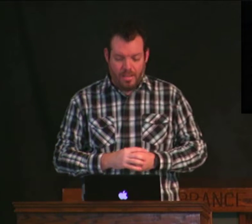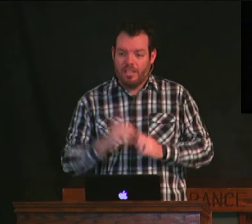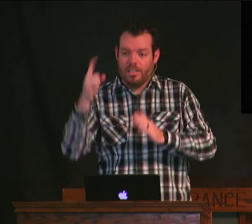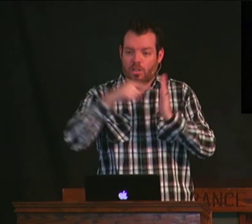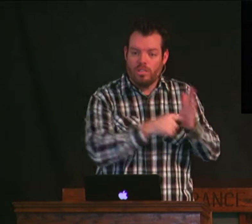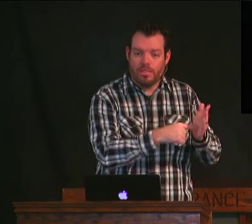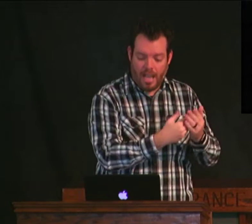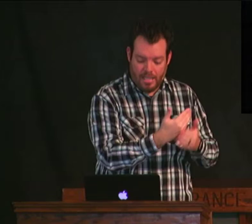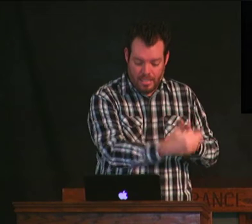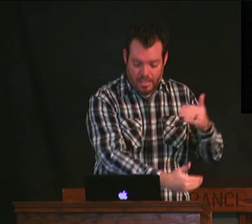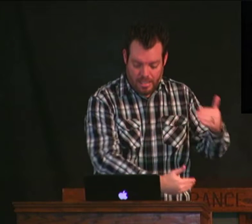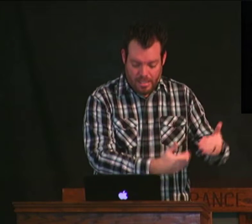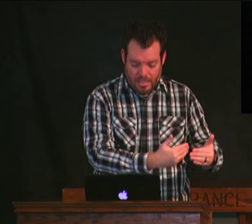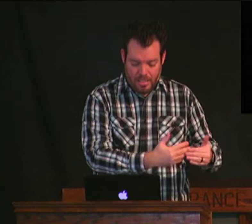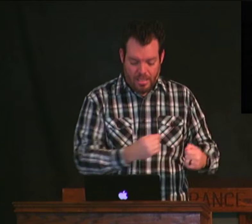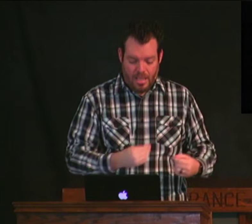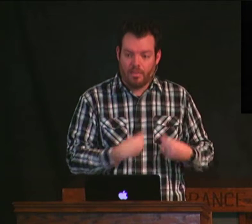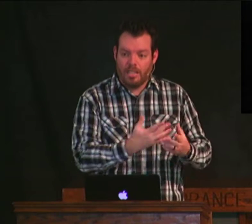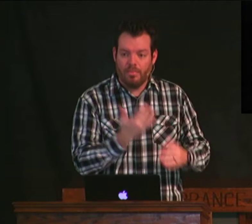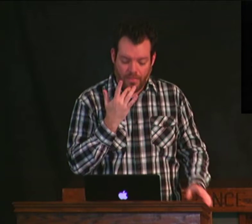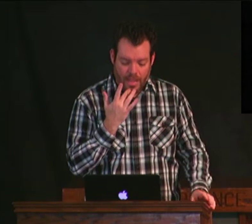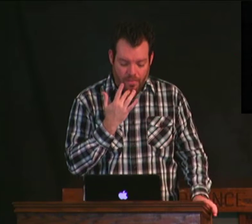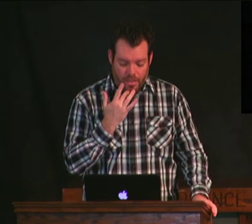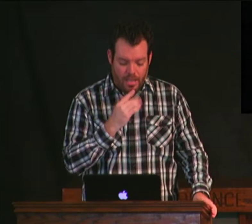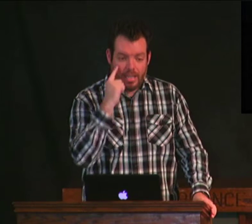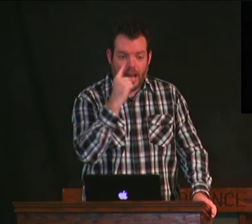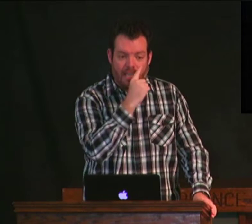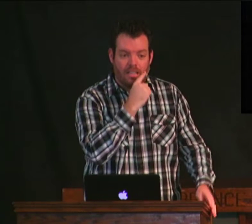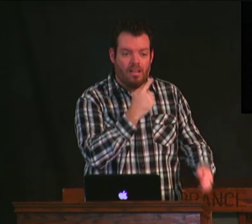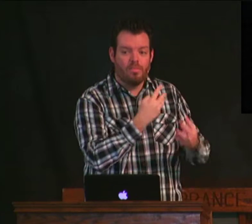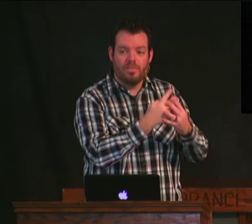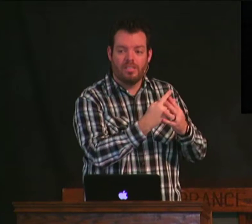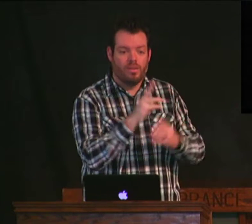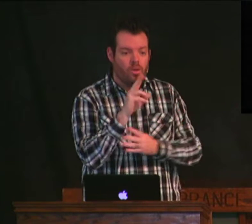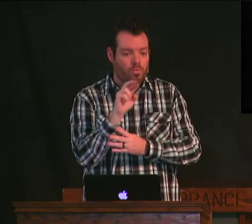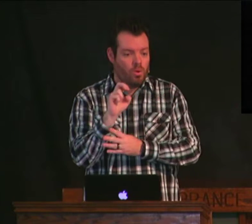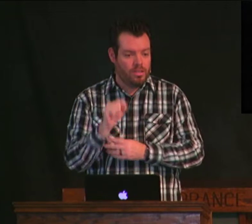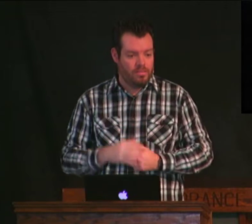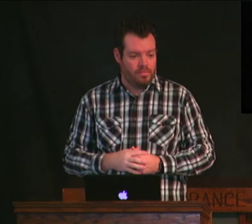He showed him kindness and granted him favor in the eyes of the prisoner warden.